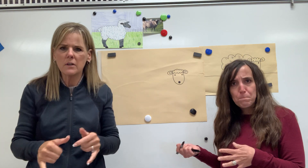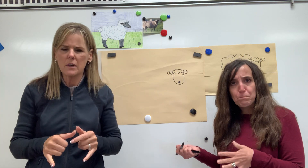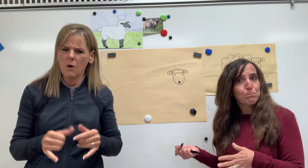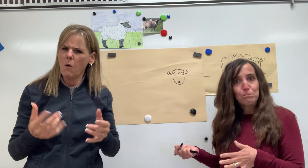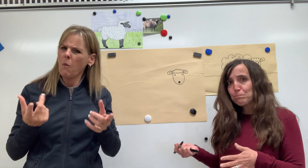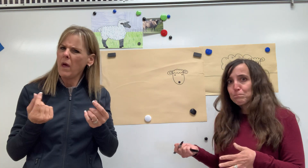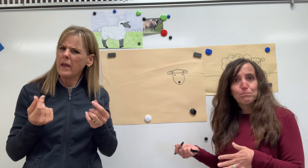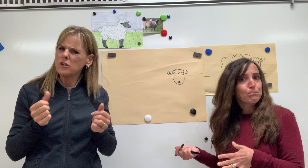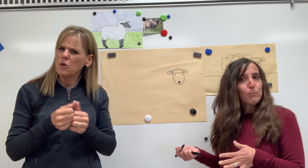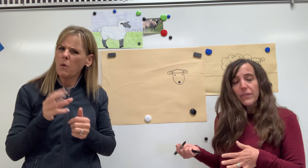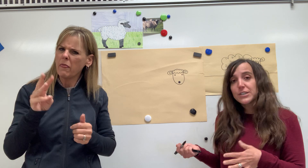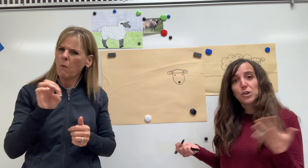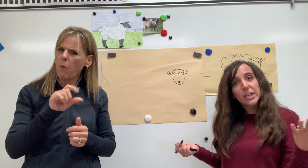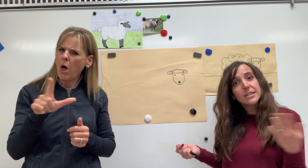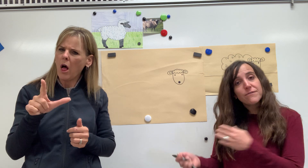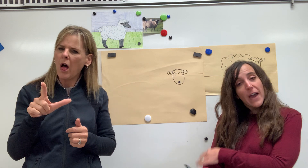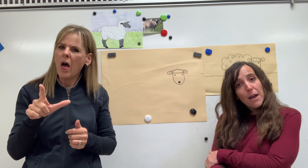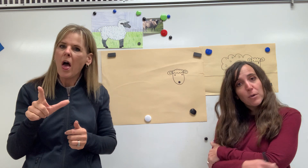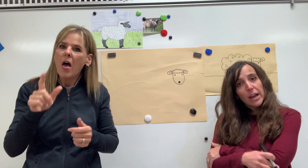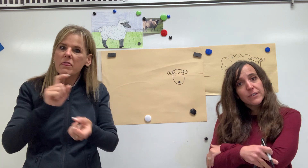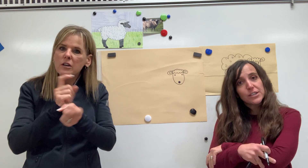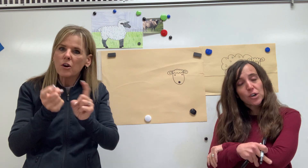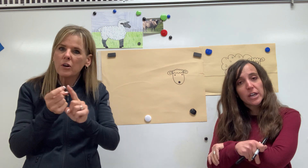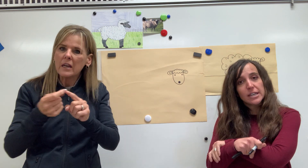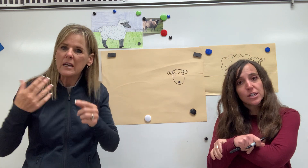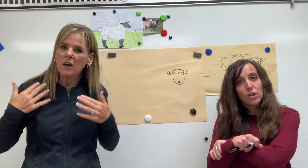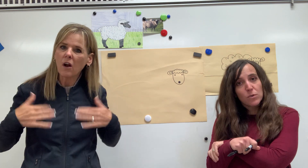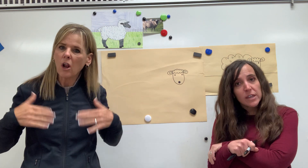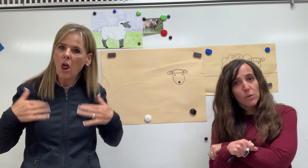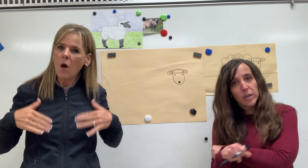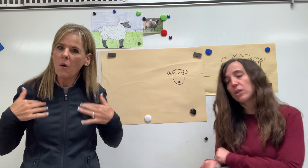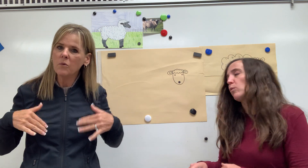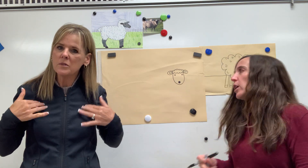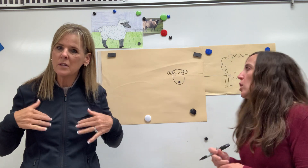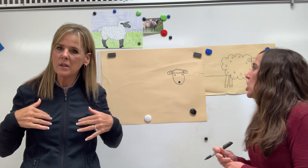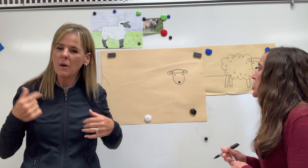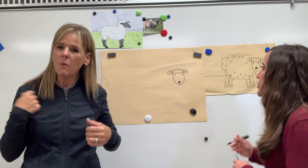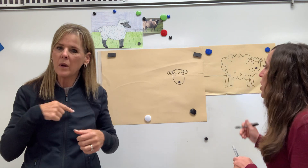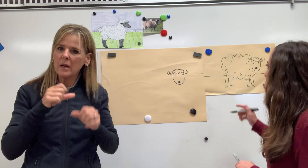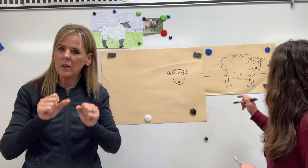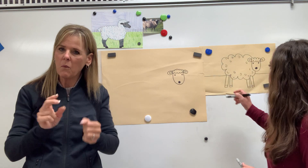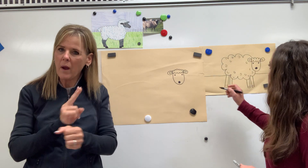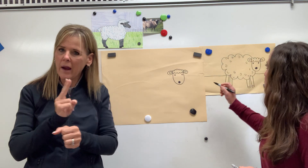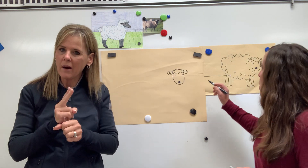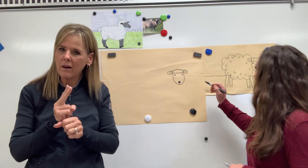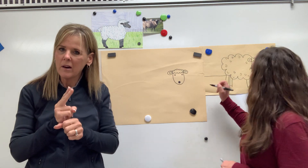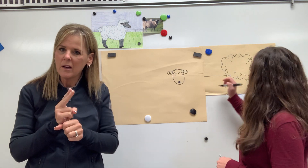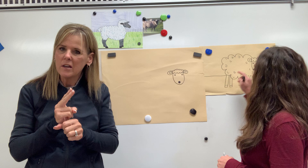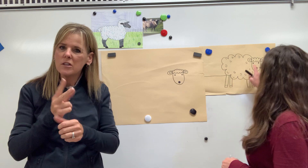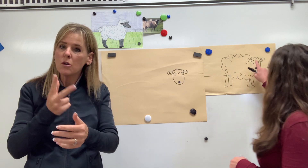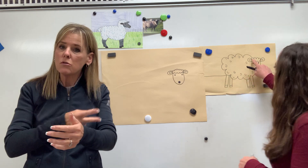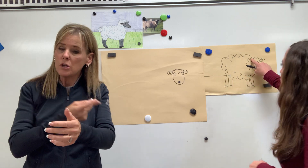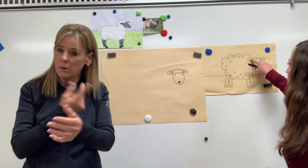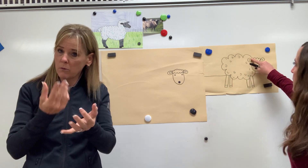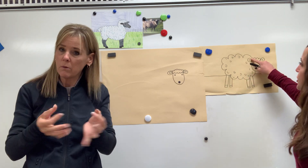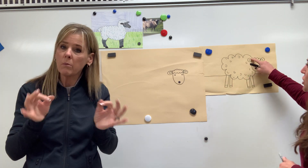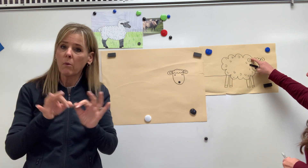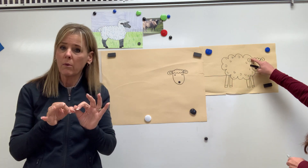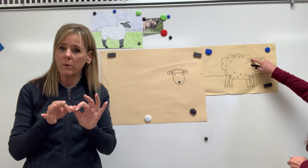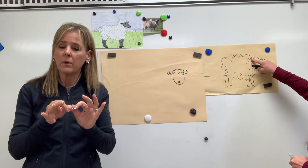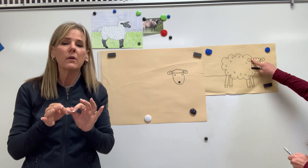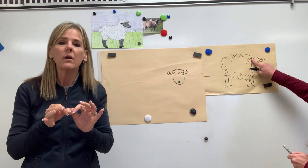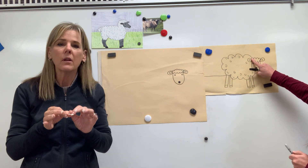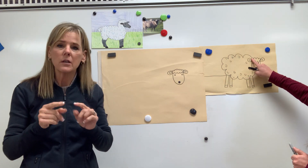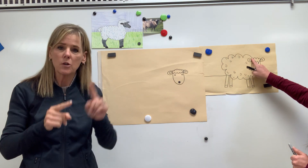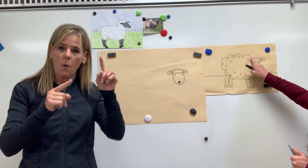away? They turn it into fabric. They turn it into clothing that we can wear. So sheep are so important. Let's jump